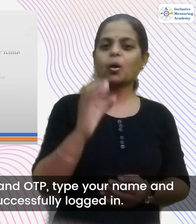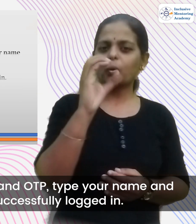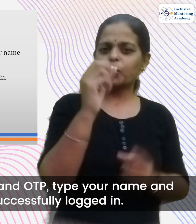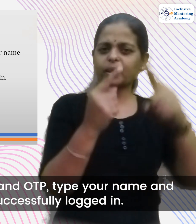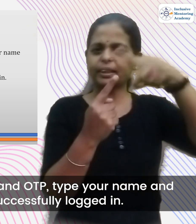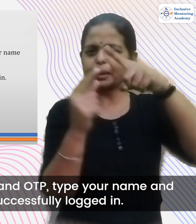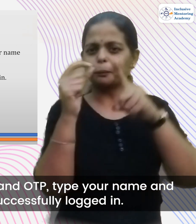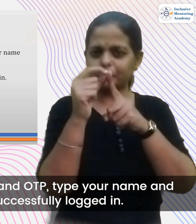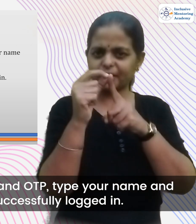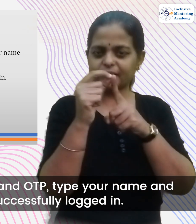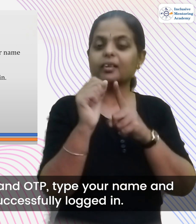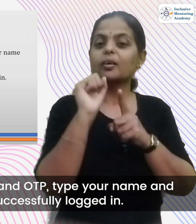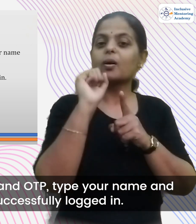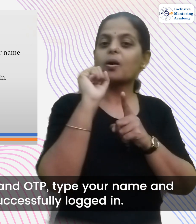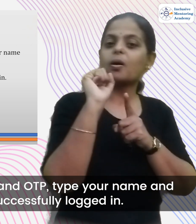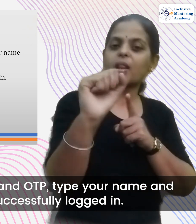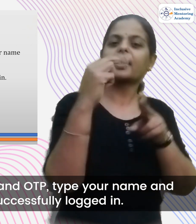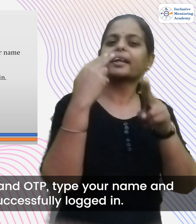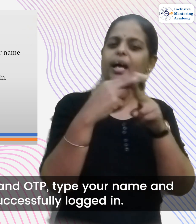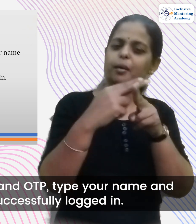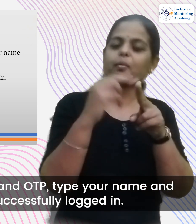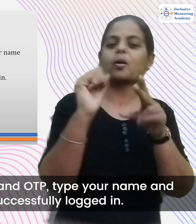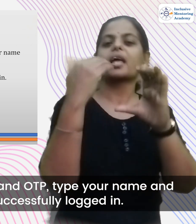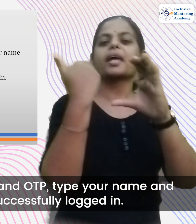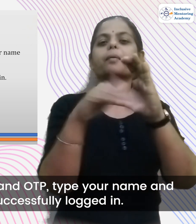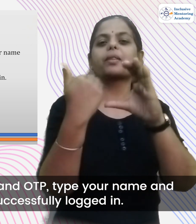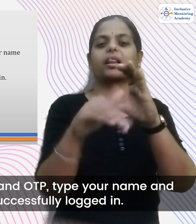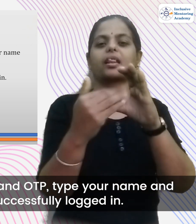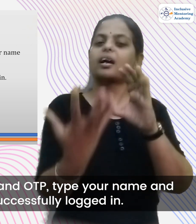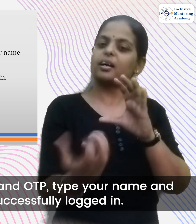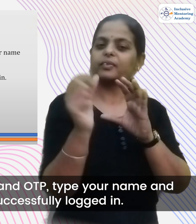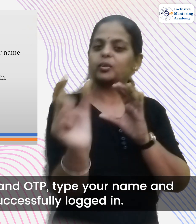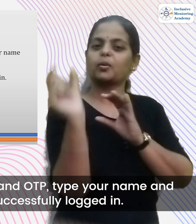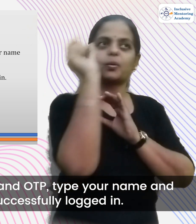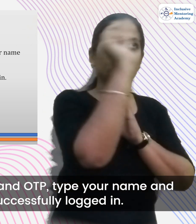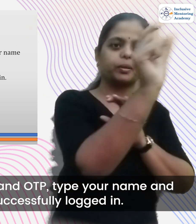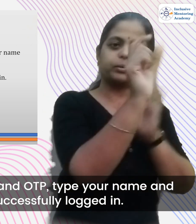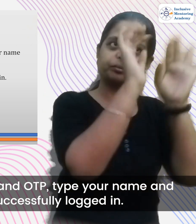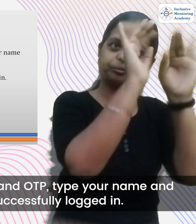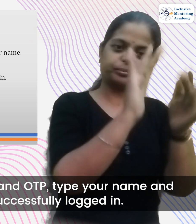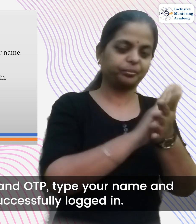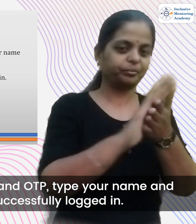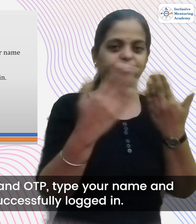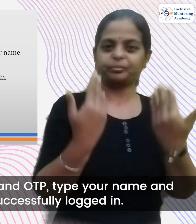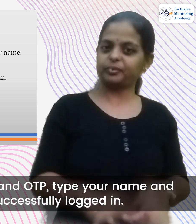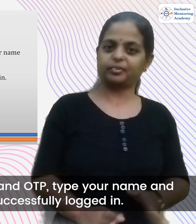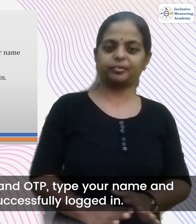Login with your mobile number and OTP. Type your name and email ID. You are now successfully logged in.